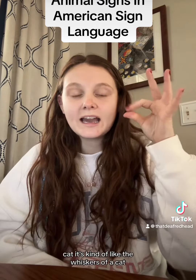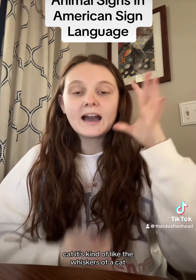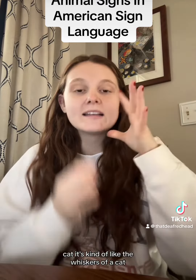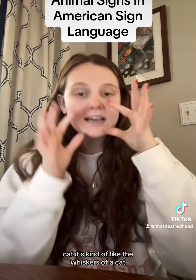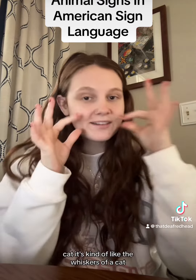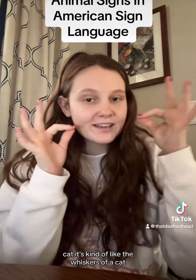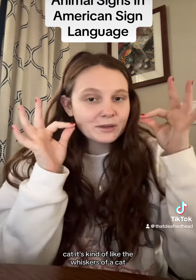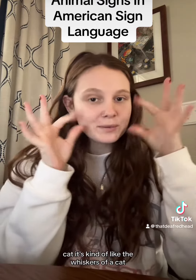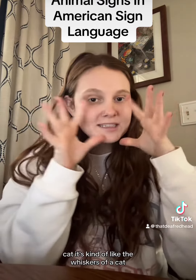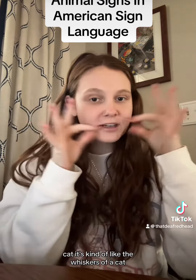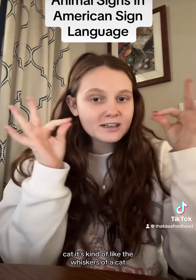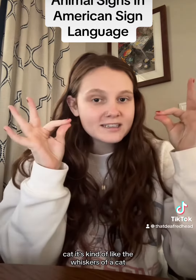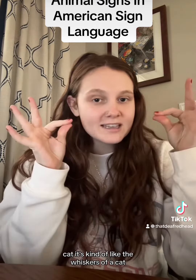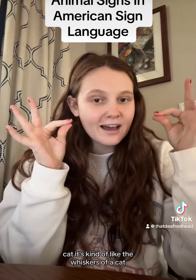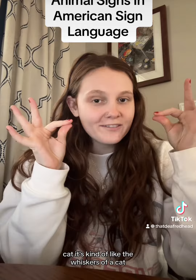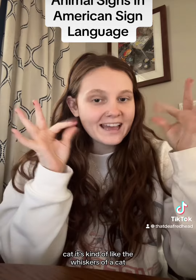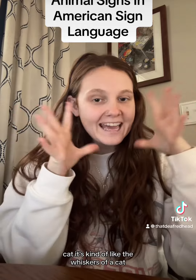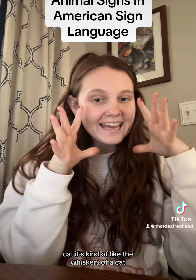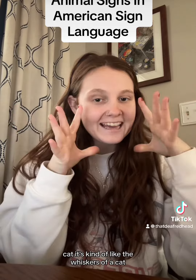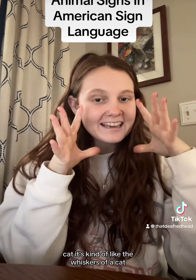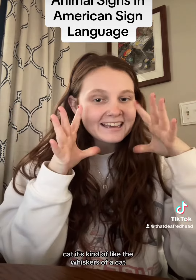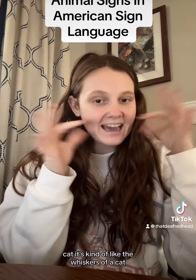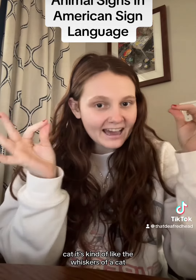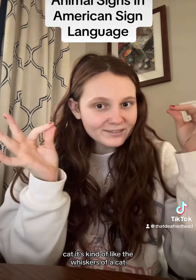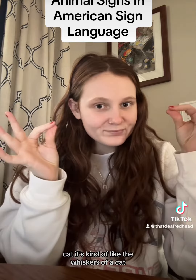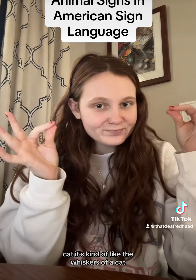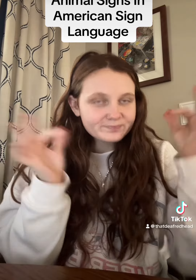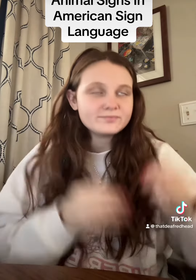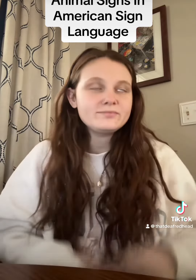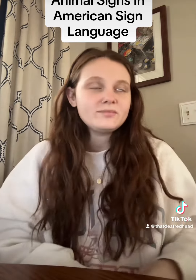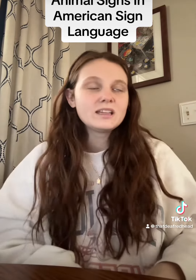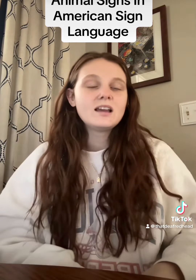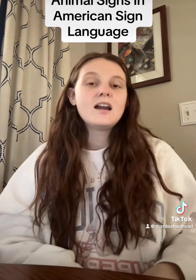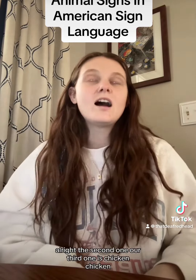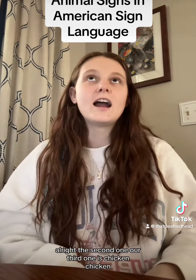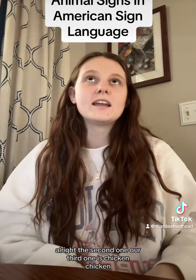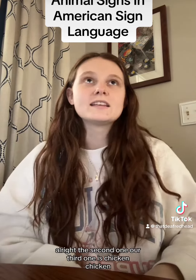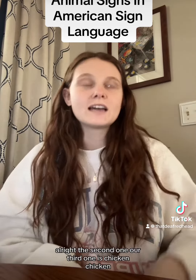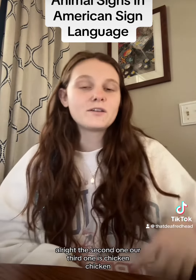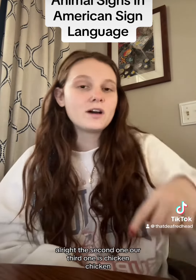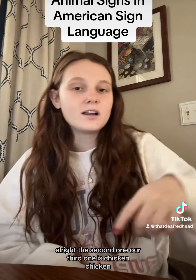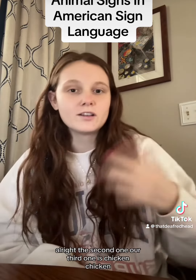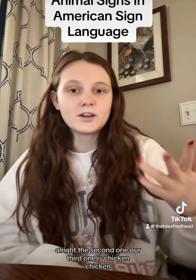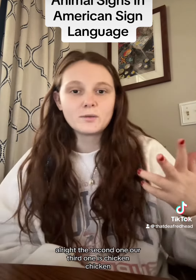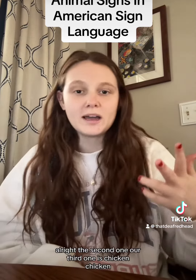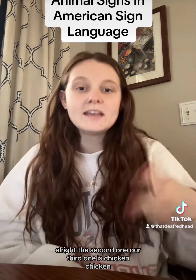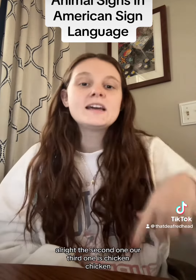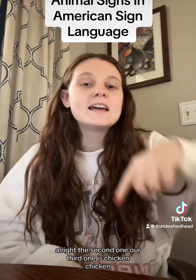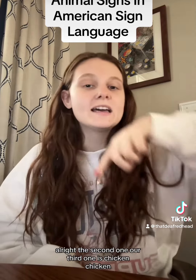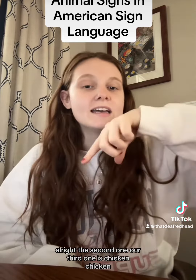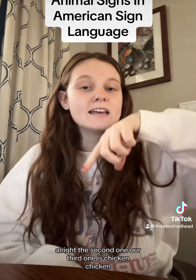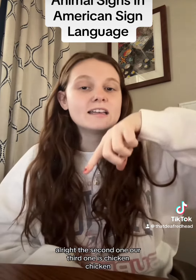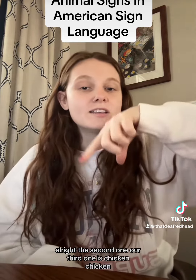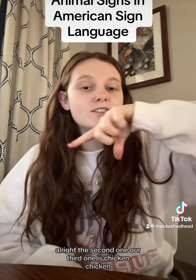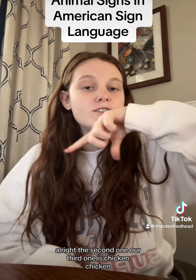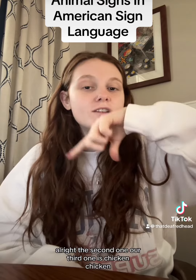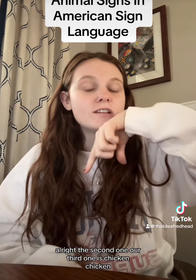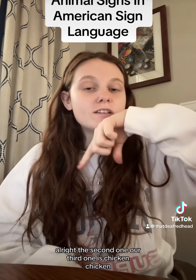Cat is kind of like the whiskers of a cat. All right, the second one or third one is